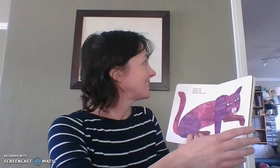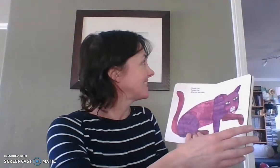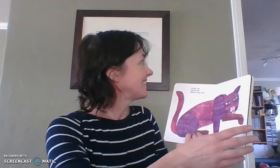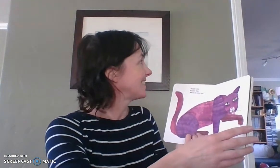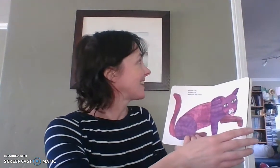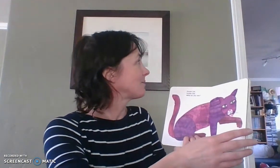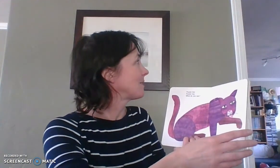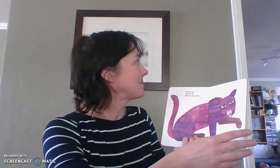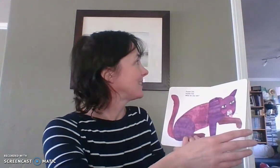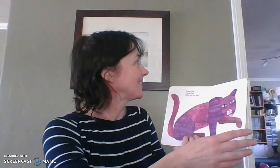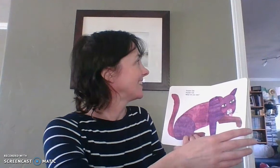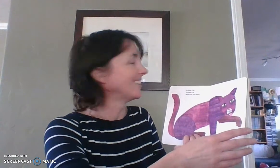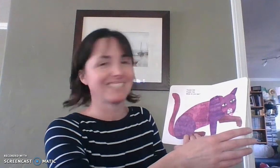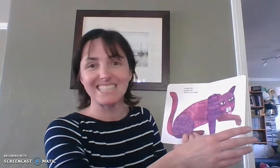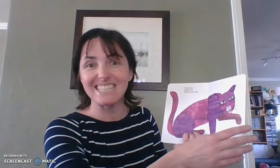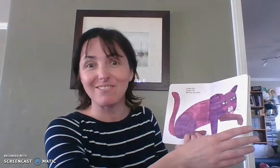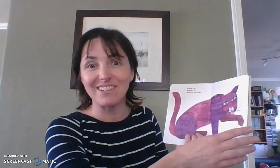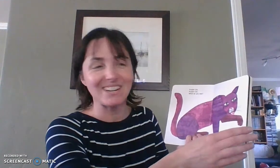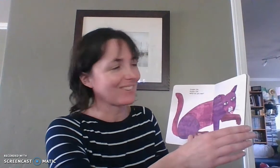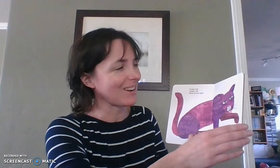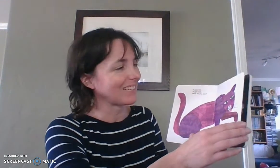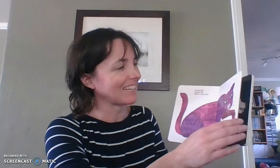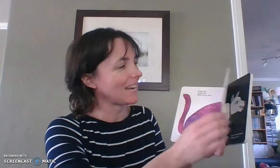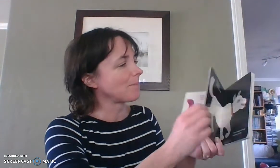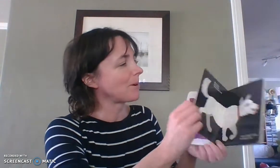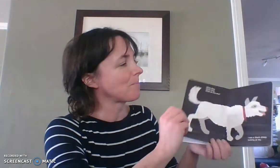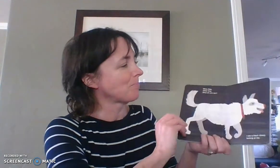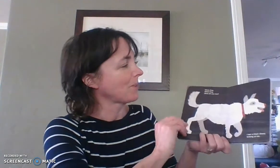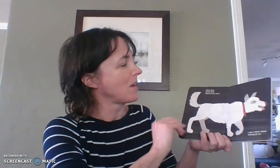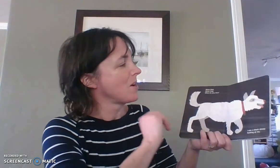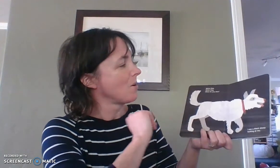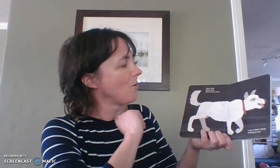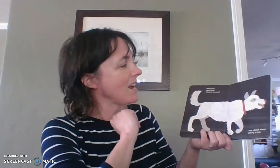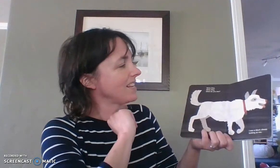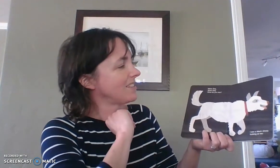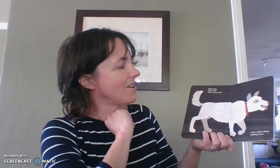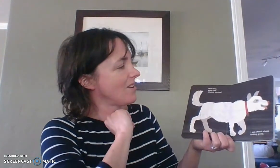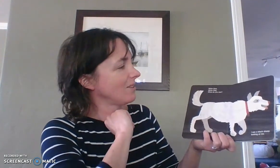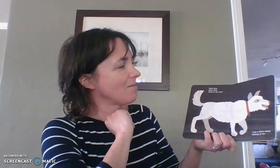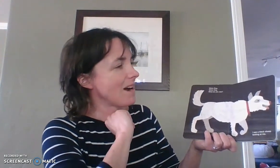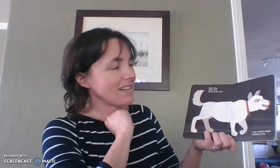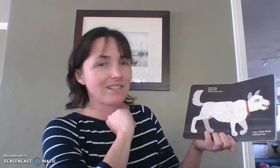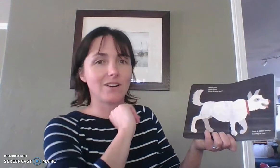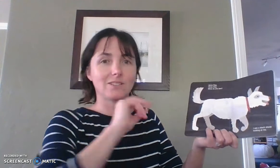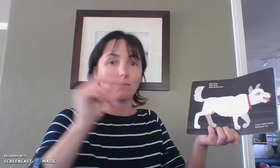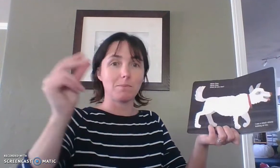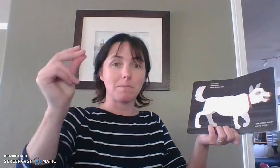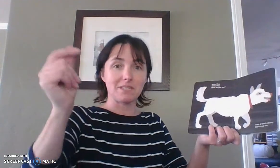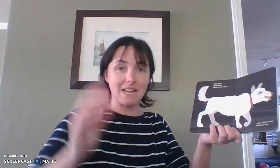is here. You guys want to meet her? Oh, she's afraid of coming in camera. White dog, white dog. So remember, snap